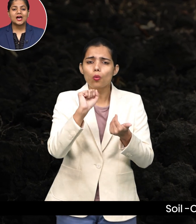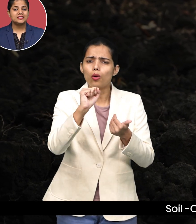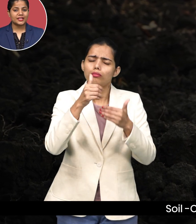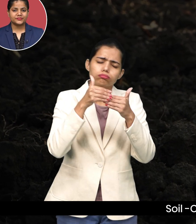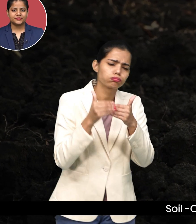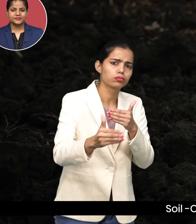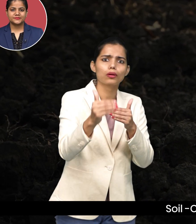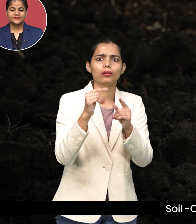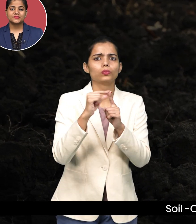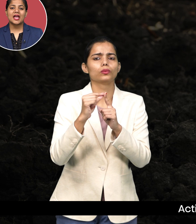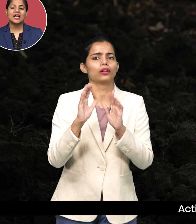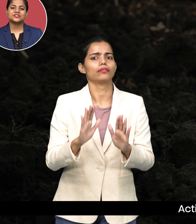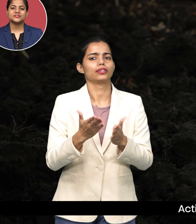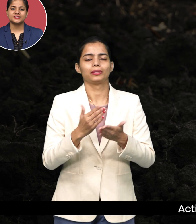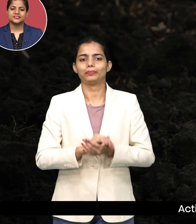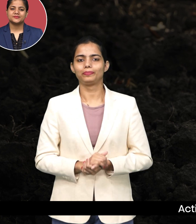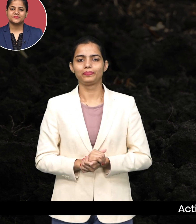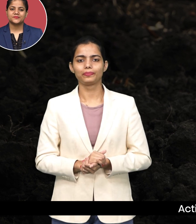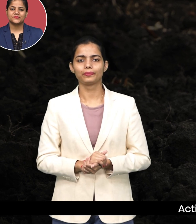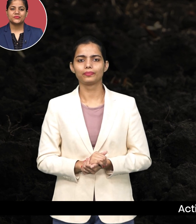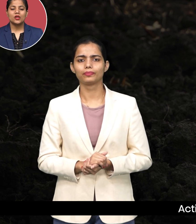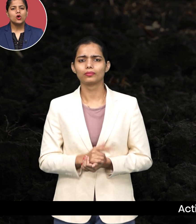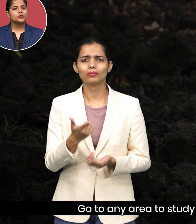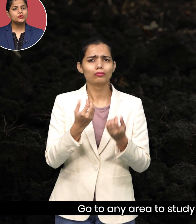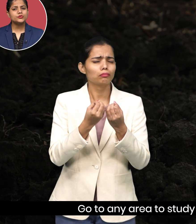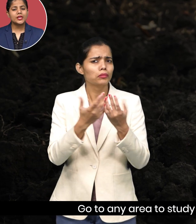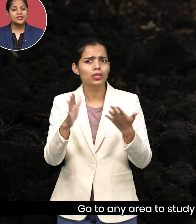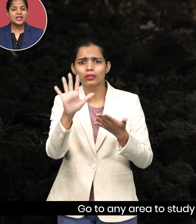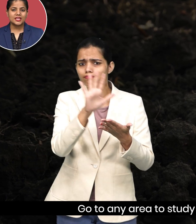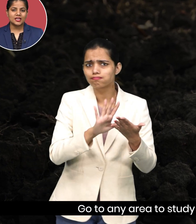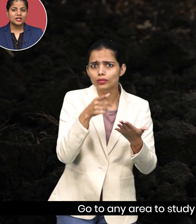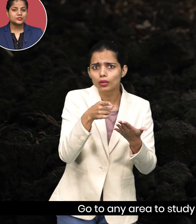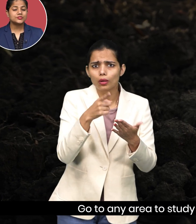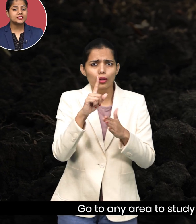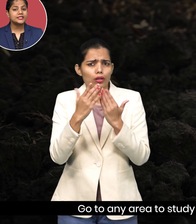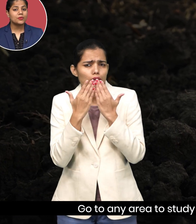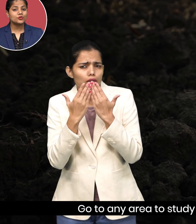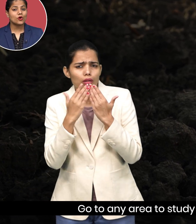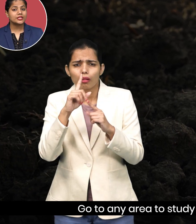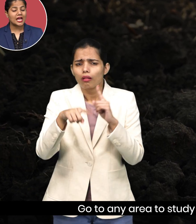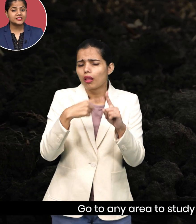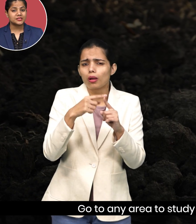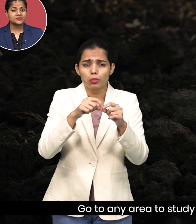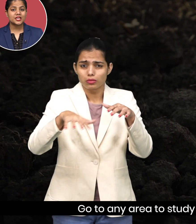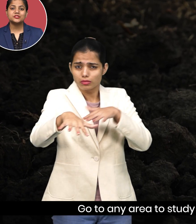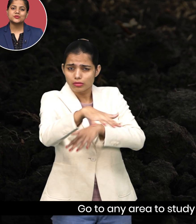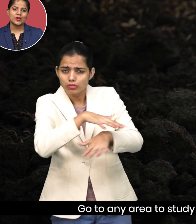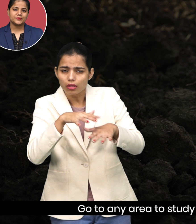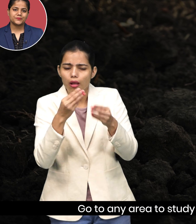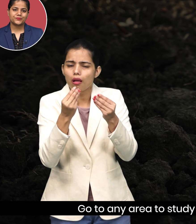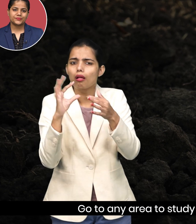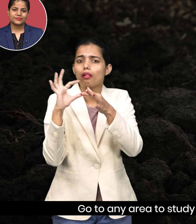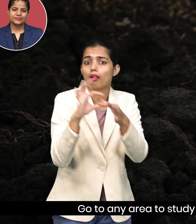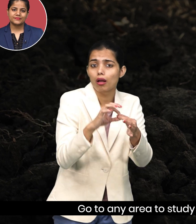Soil, our life. Activity. Go to any area to study about organisms in